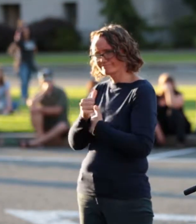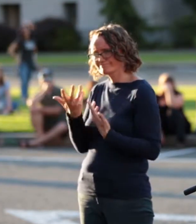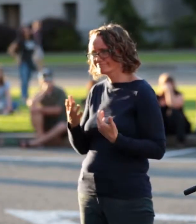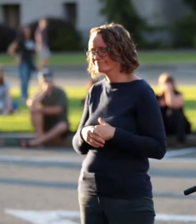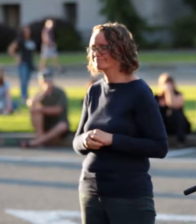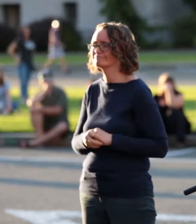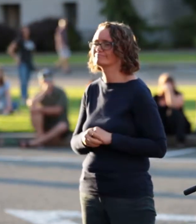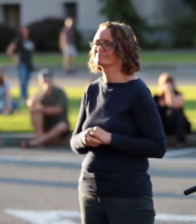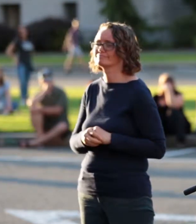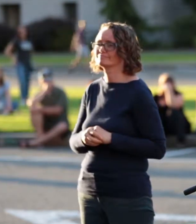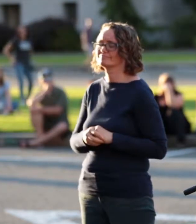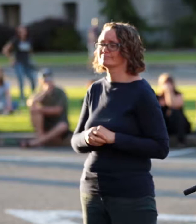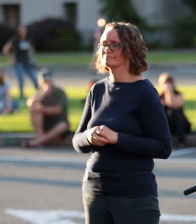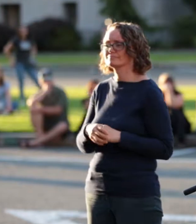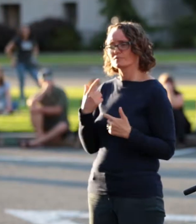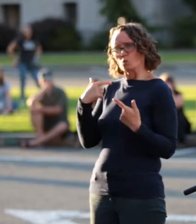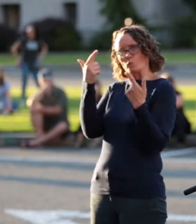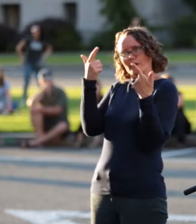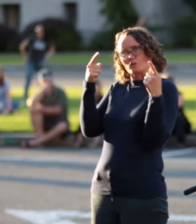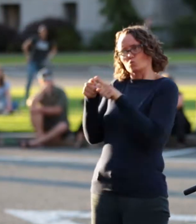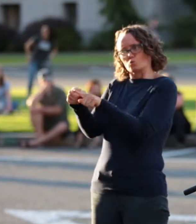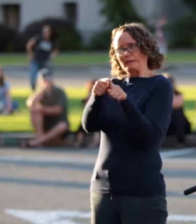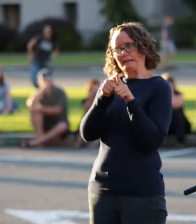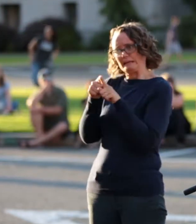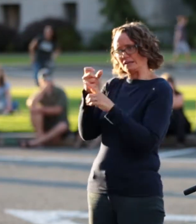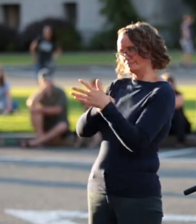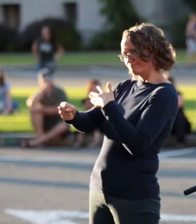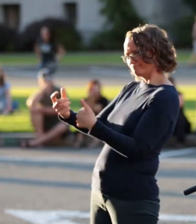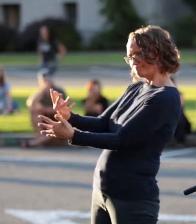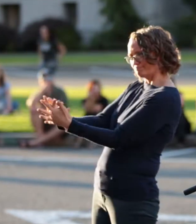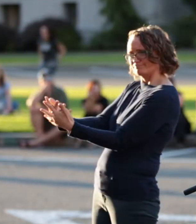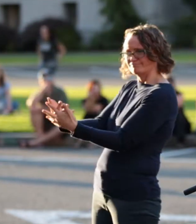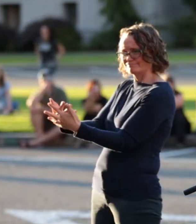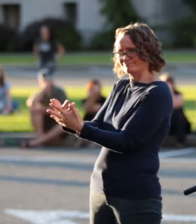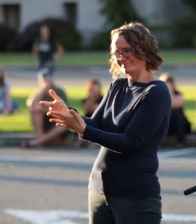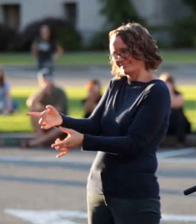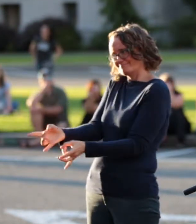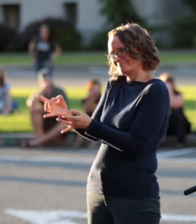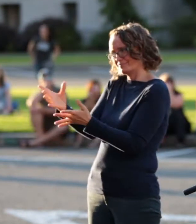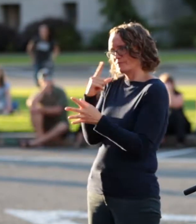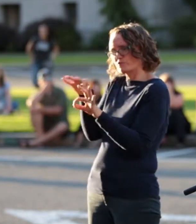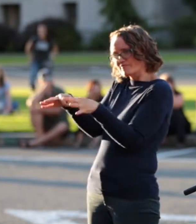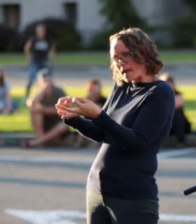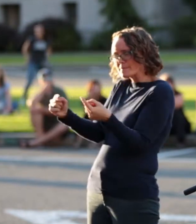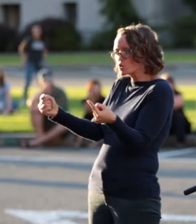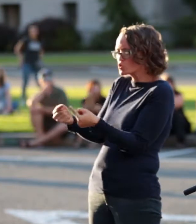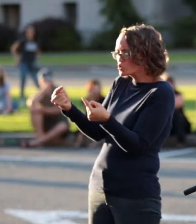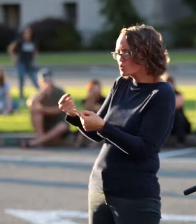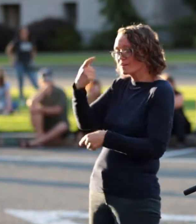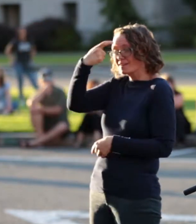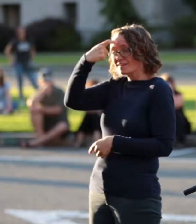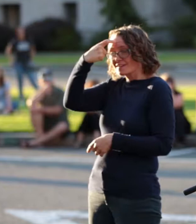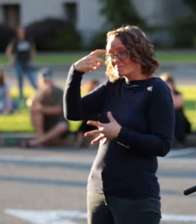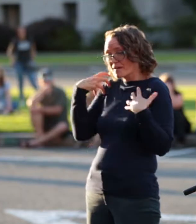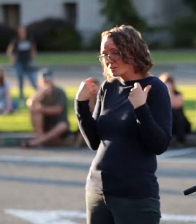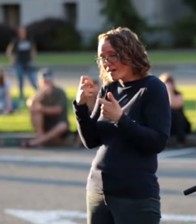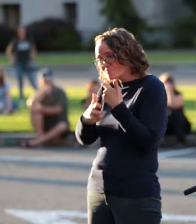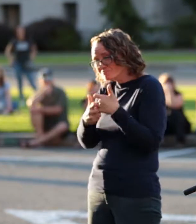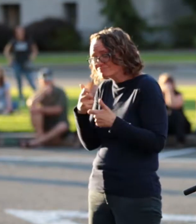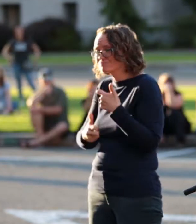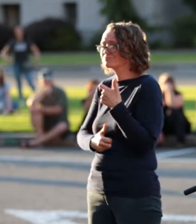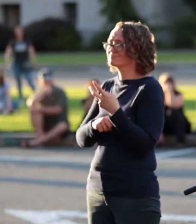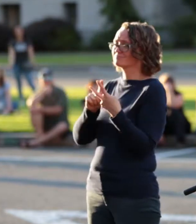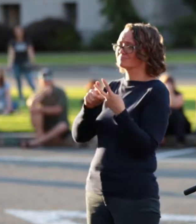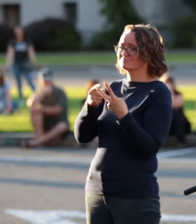or internally, is harmful to children and their families, inflicts mental health trauma, subjects people to inadequate medical care,